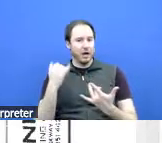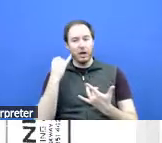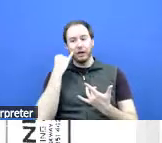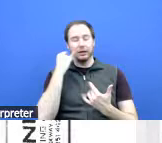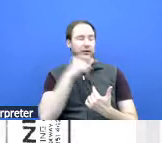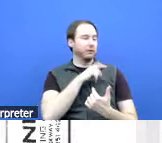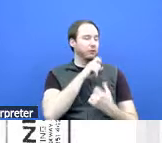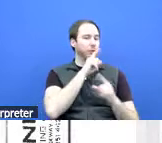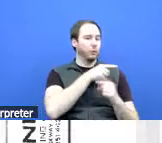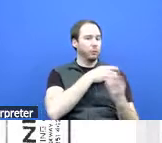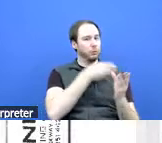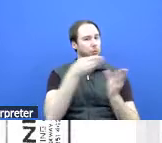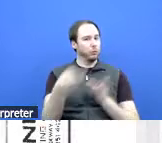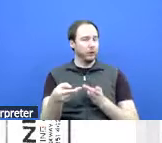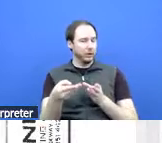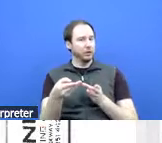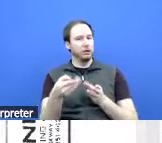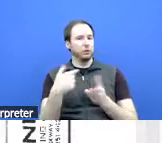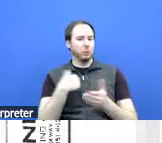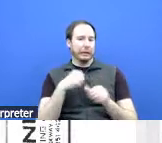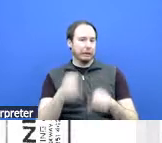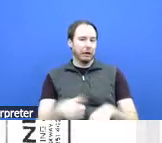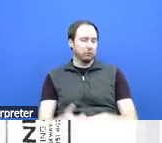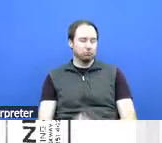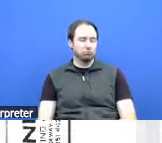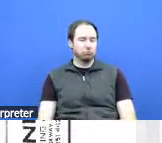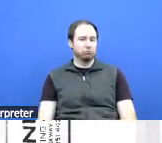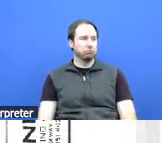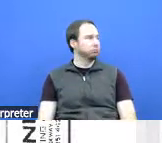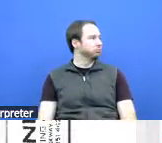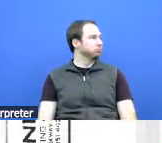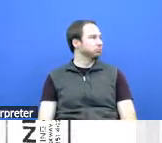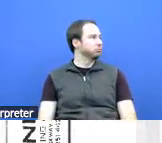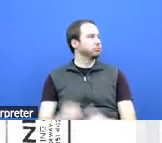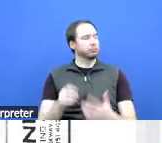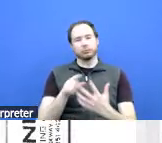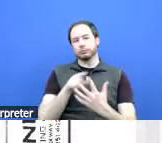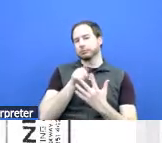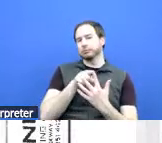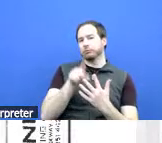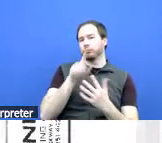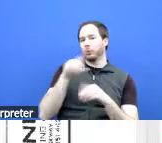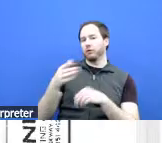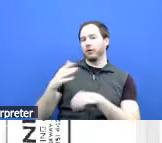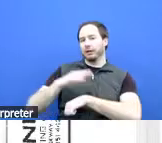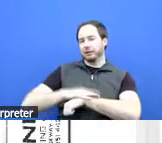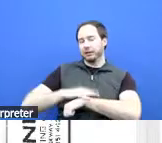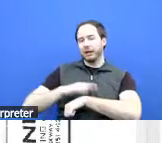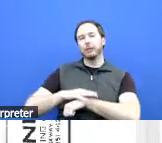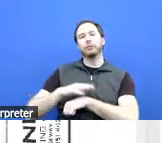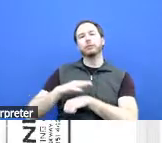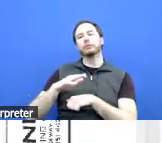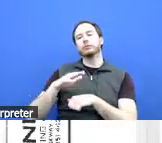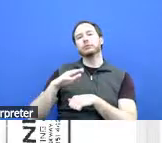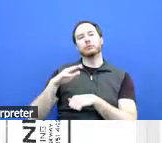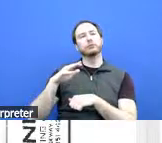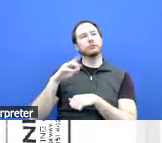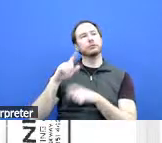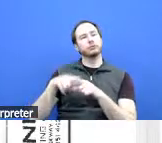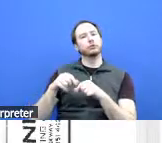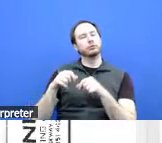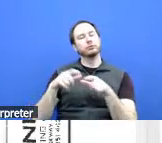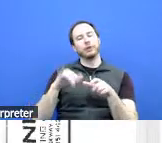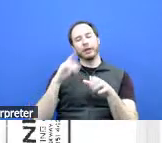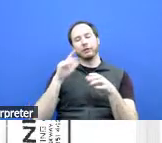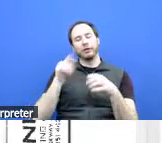in like already food made, we will do that also. So you would have like a table set up and the chafing dishes and all It's the that sort of chafing thing, dishes, the